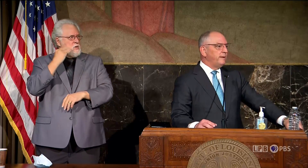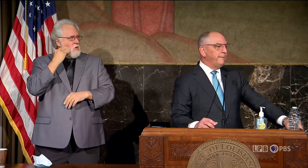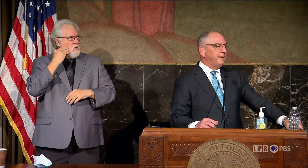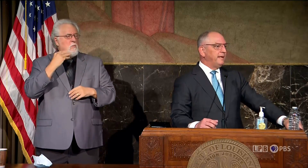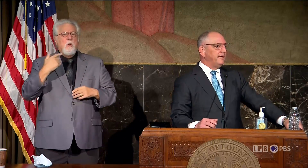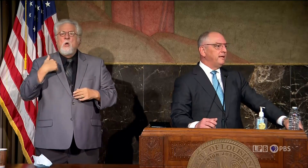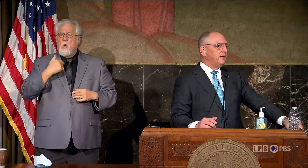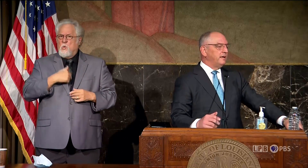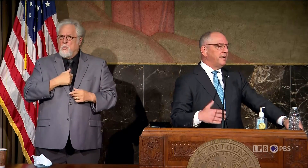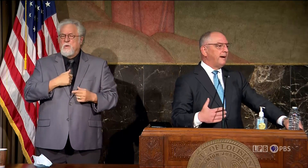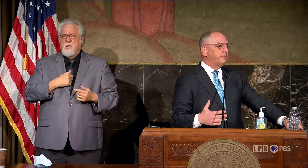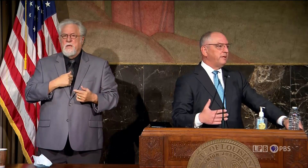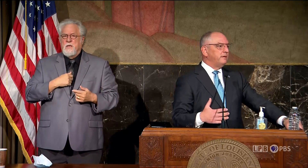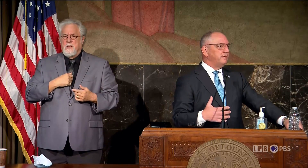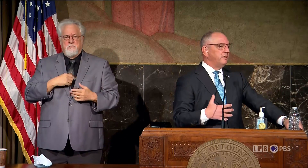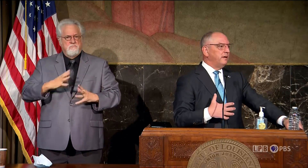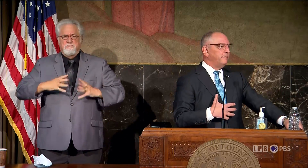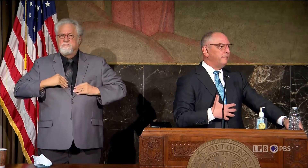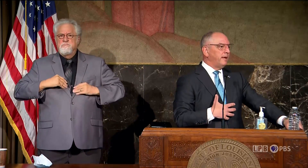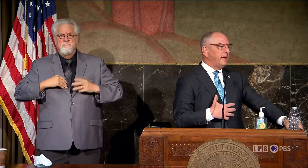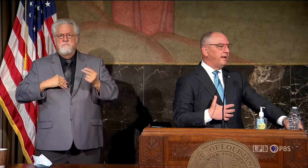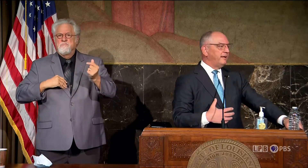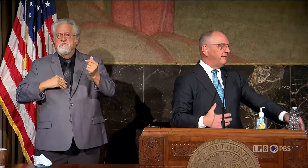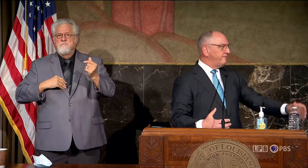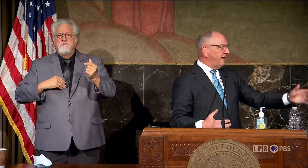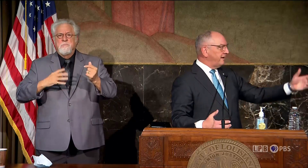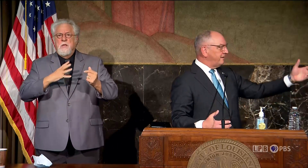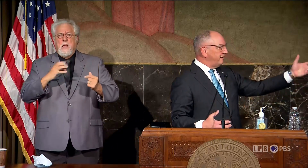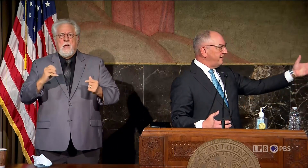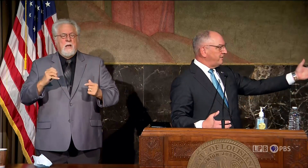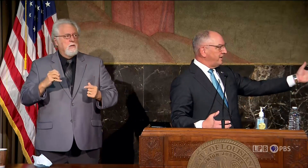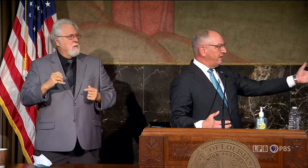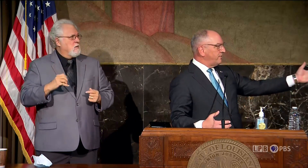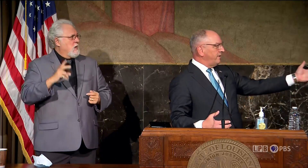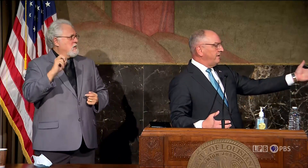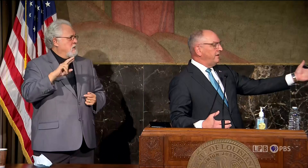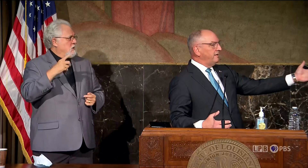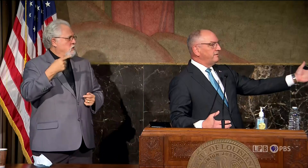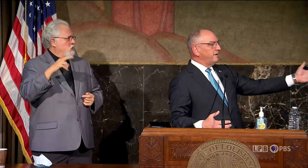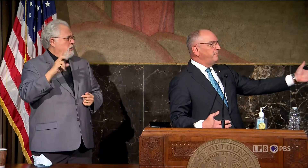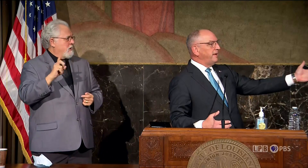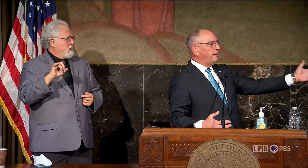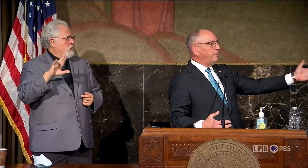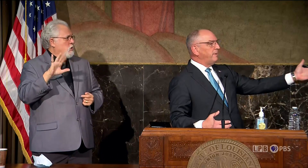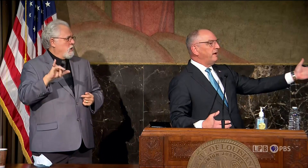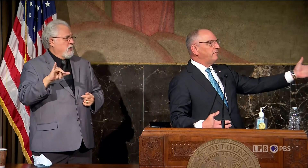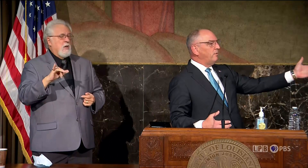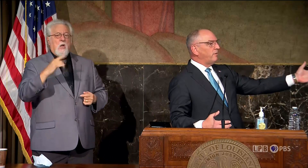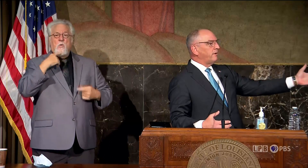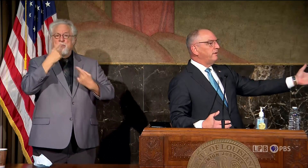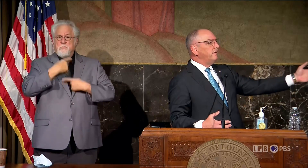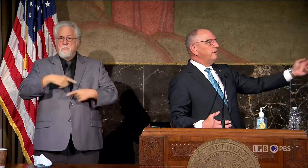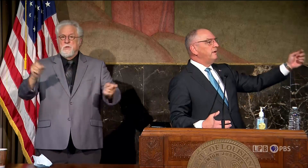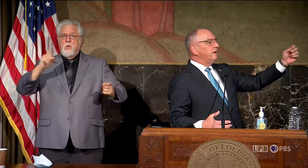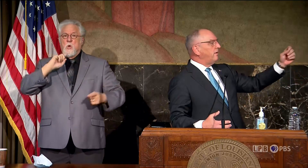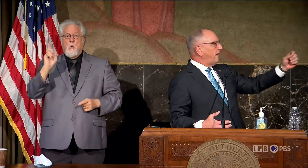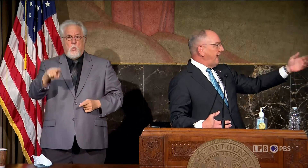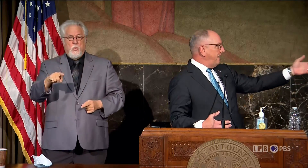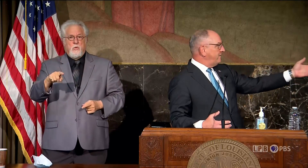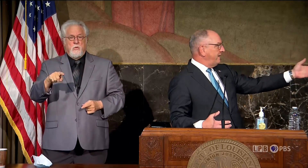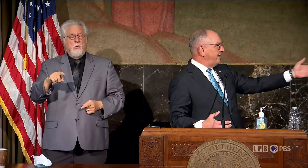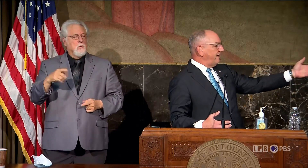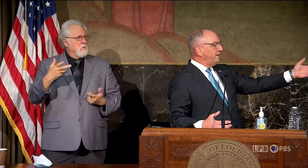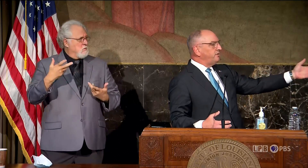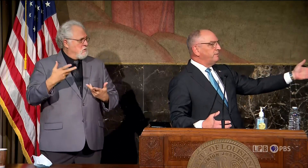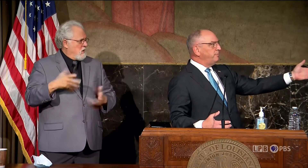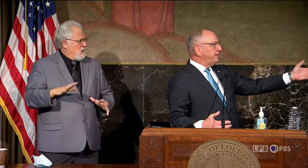which we immediately adopted, and in fact, Dr. Guidry is going to put out a public health order, or